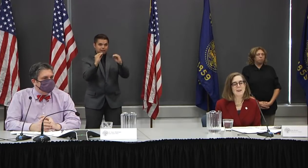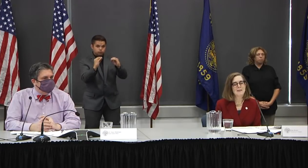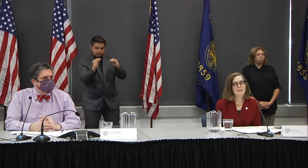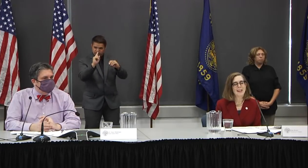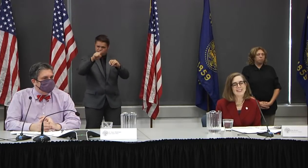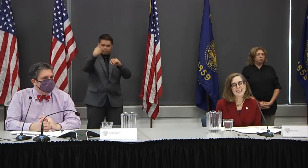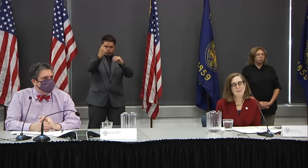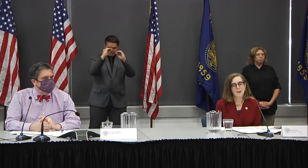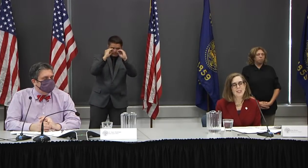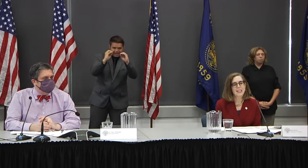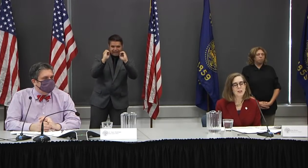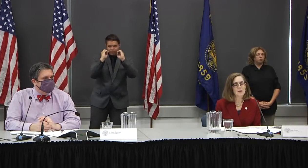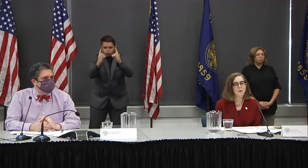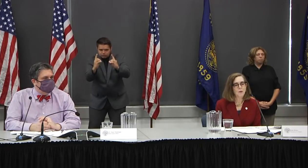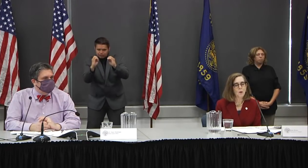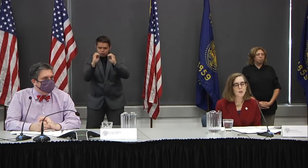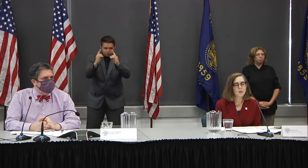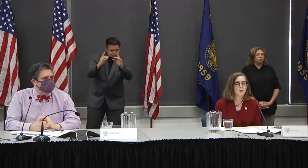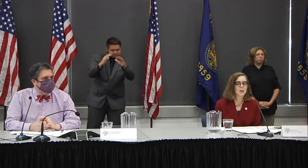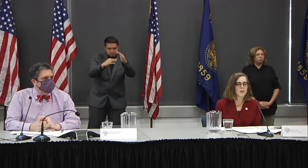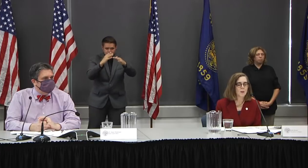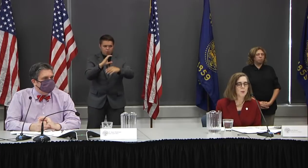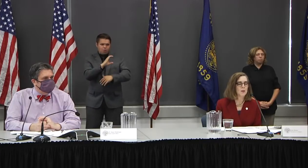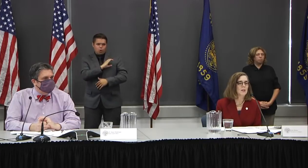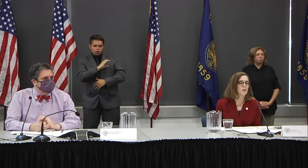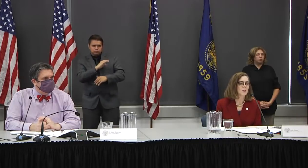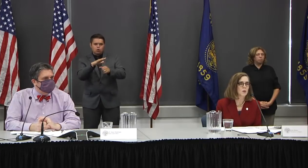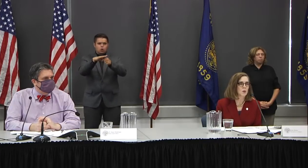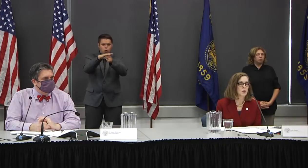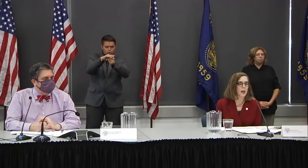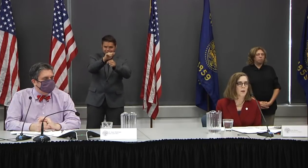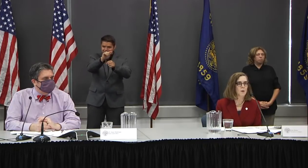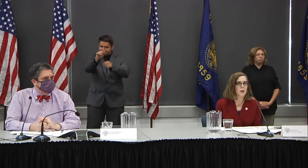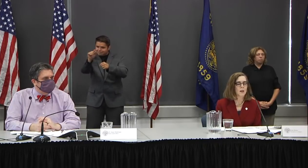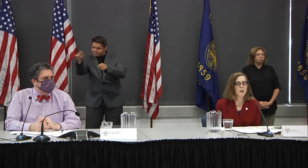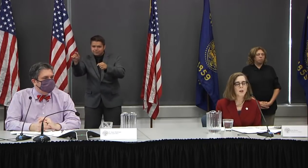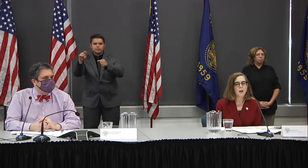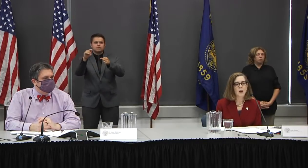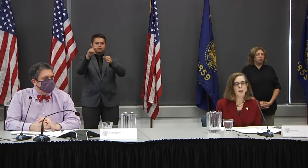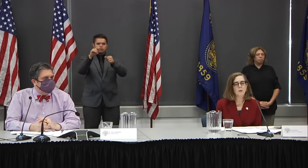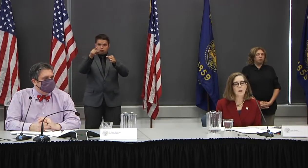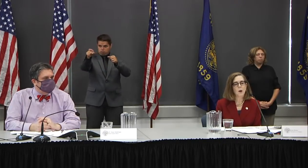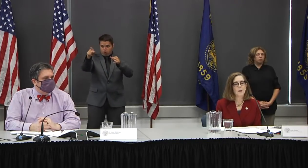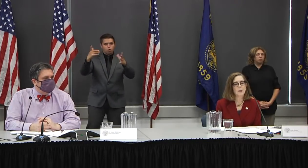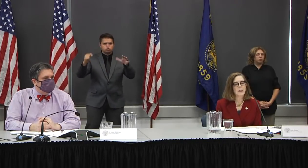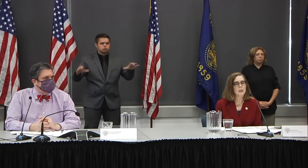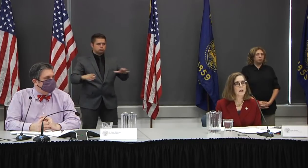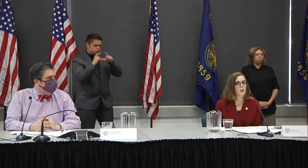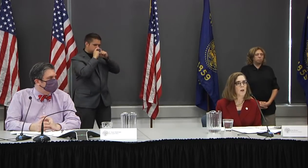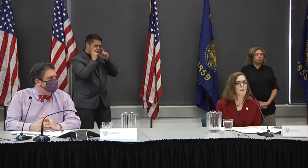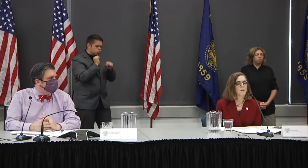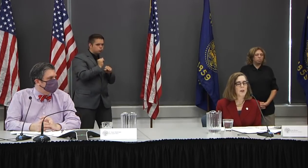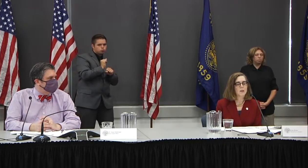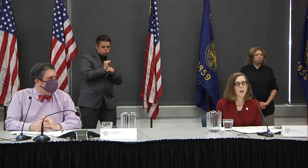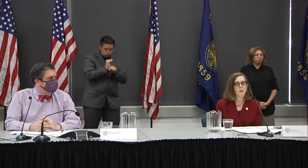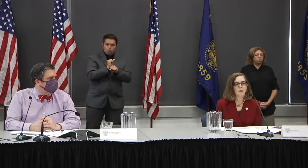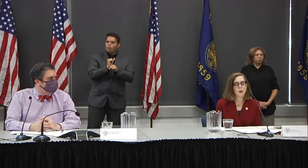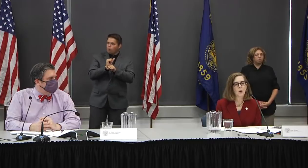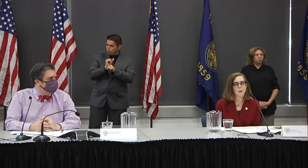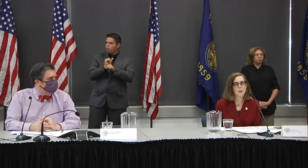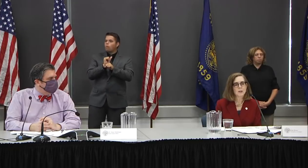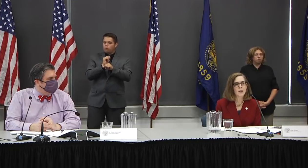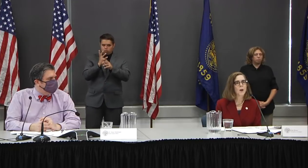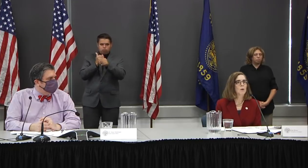enforcement has the ability to enforce, for example, either the social gathering requirements and the face